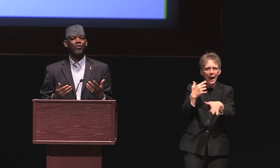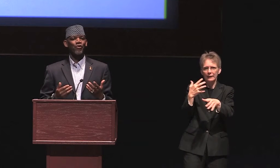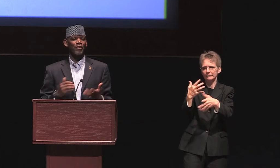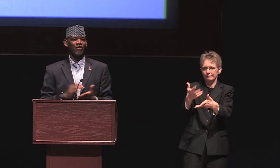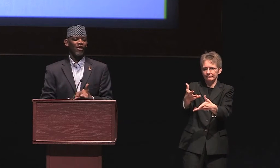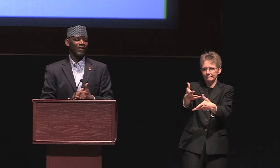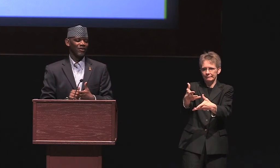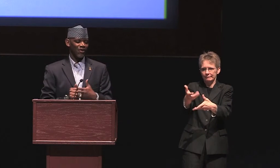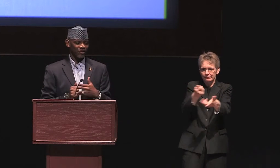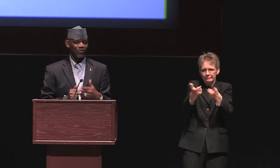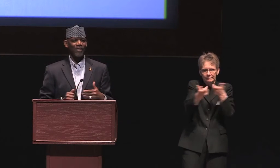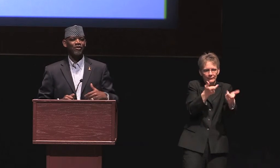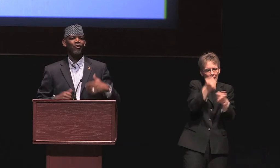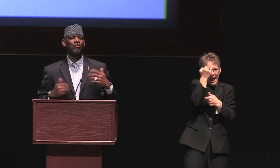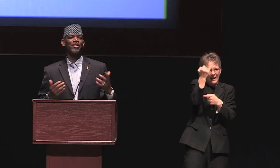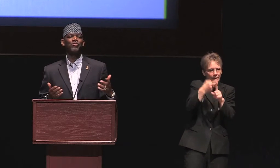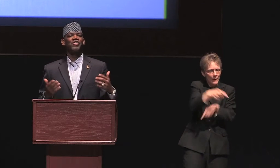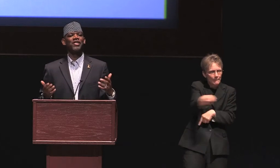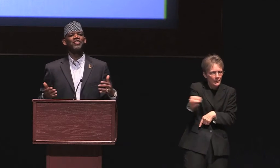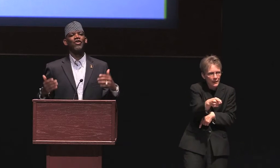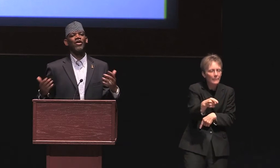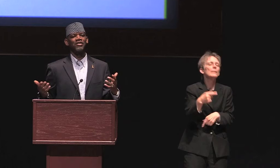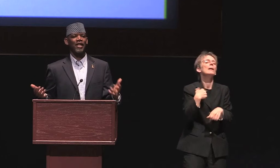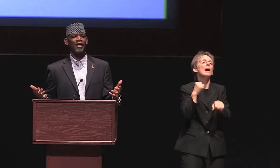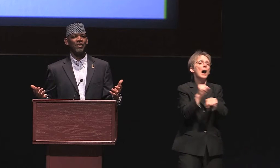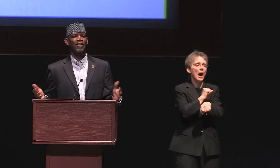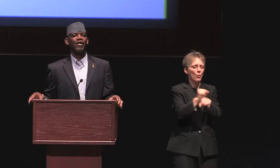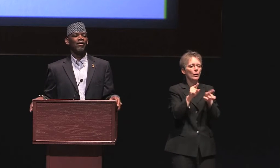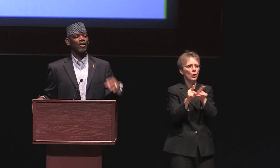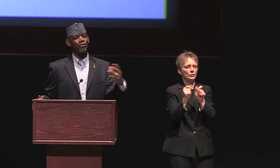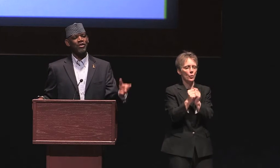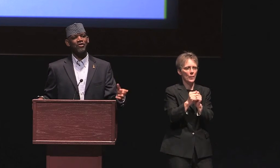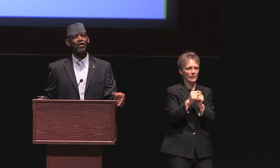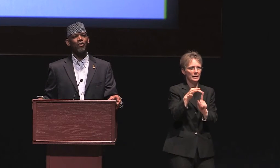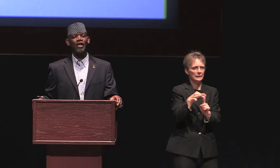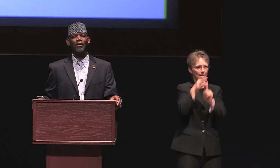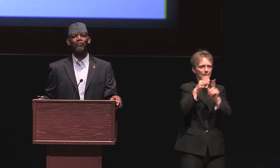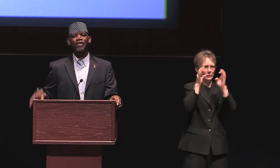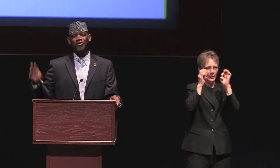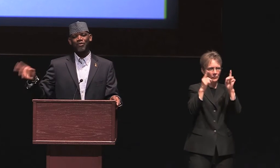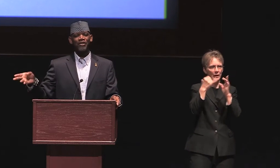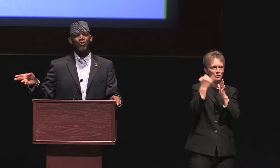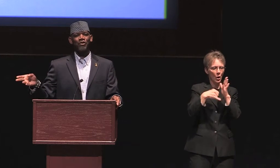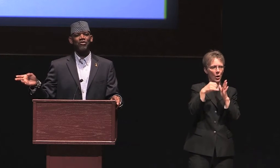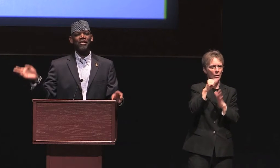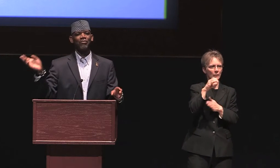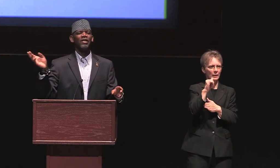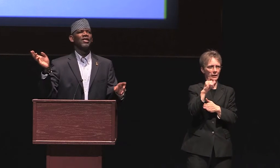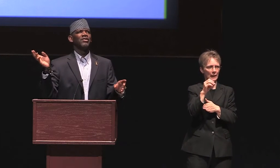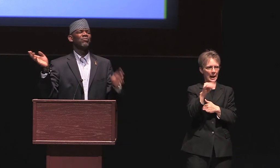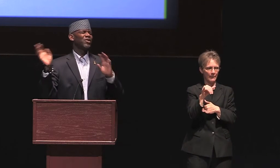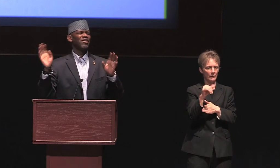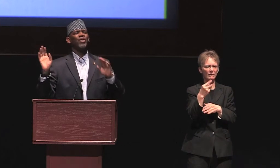work in a program with Arts Horizon called Special Education Artists Academy. A couple years ago, someone at the Newark